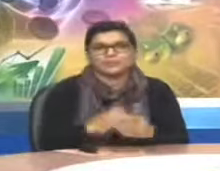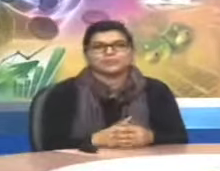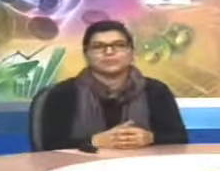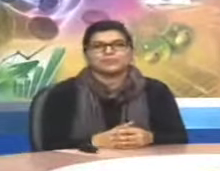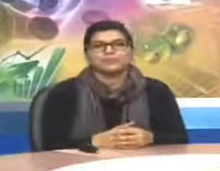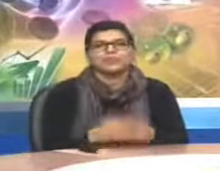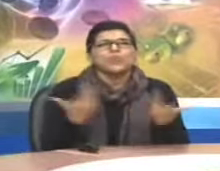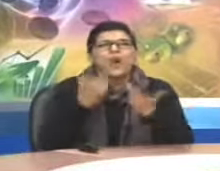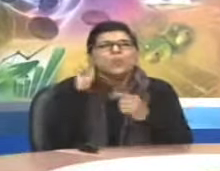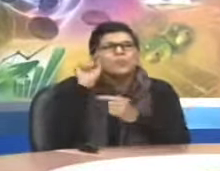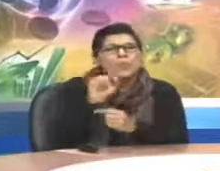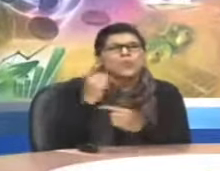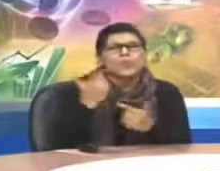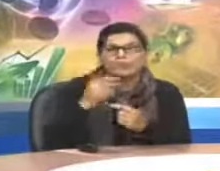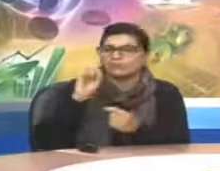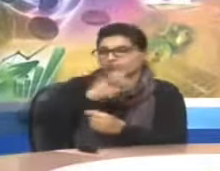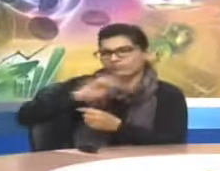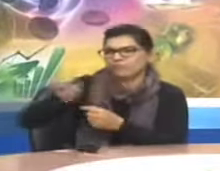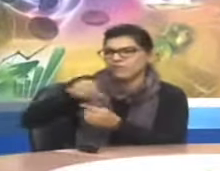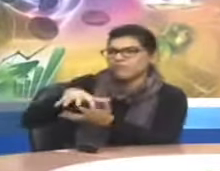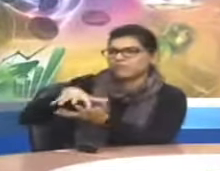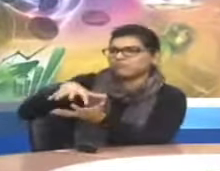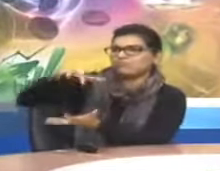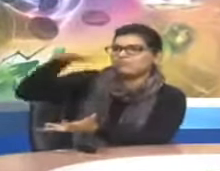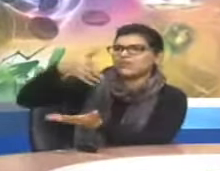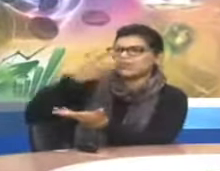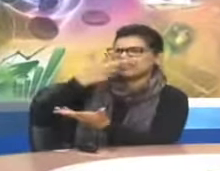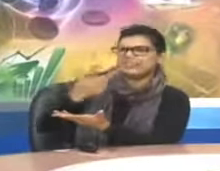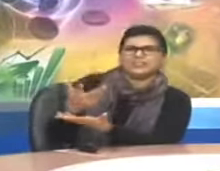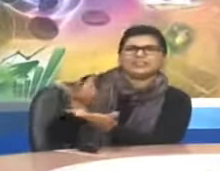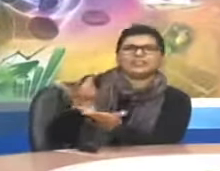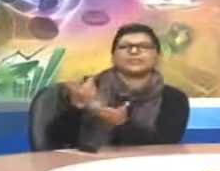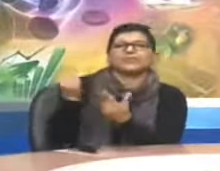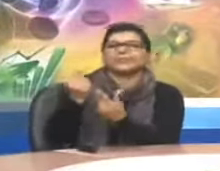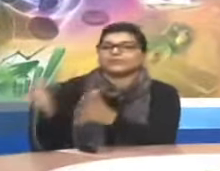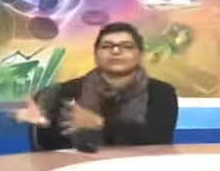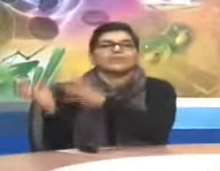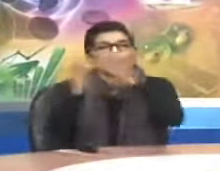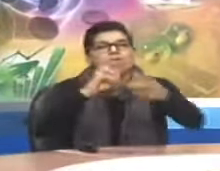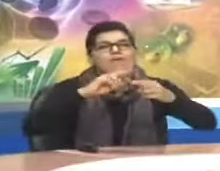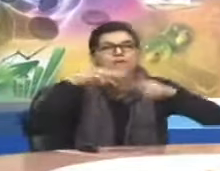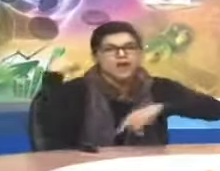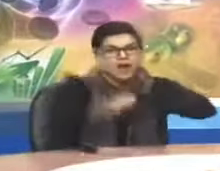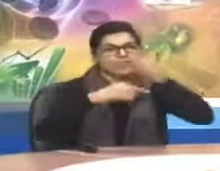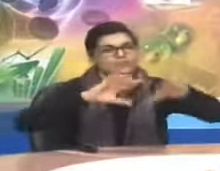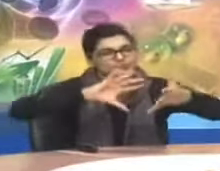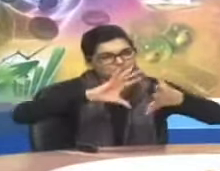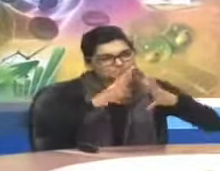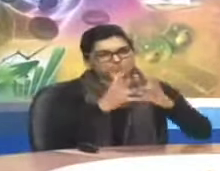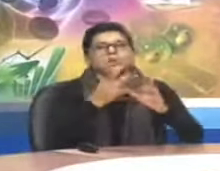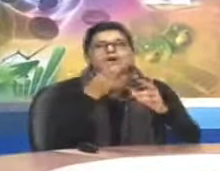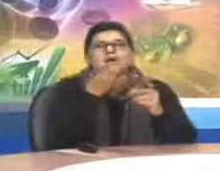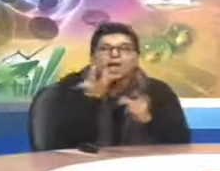material from the cans, we can use that again. Instead of throwing that, we